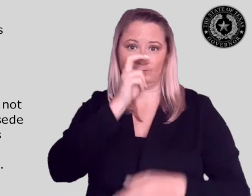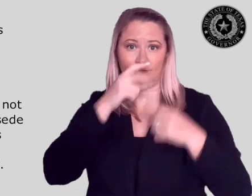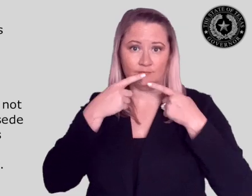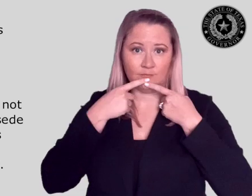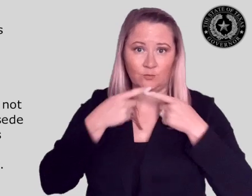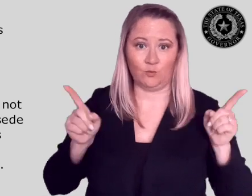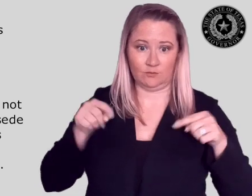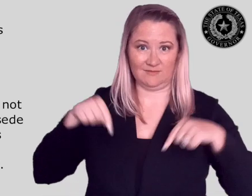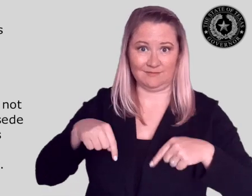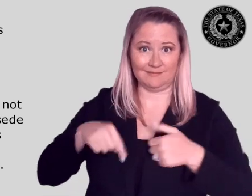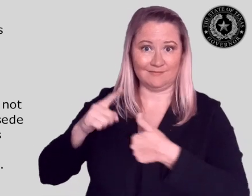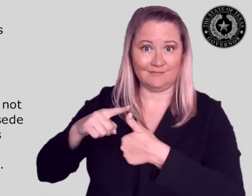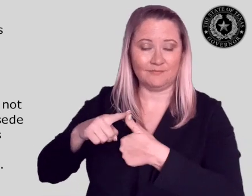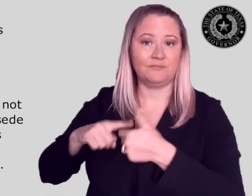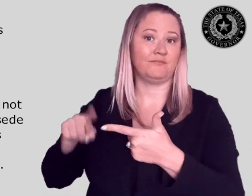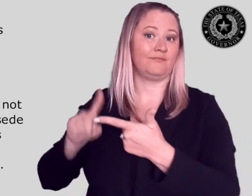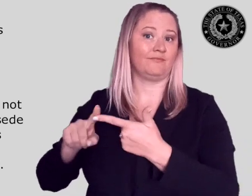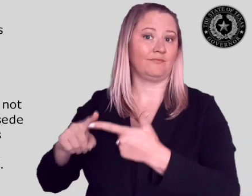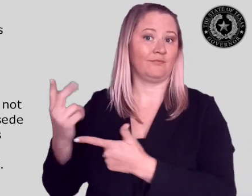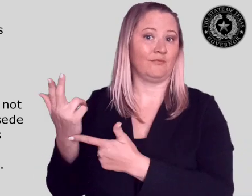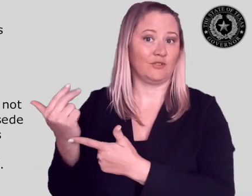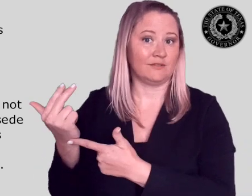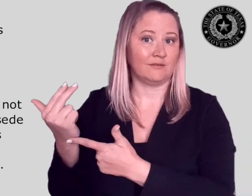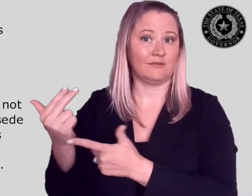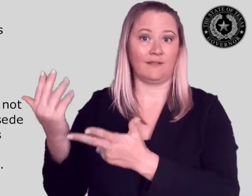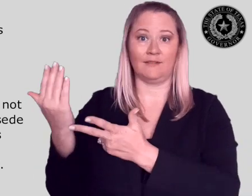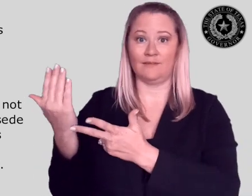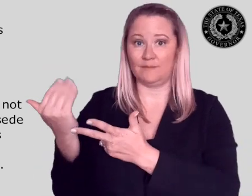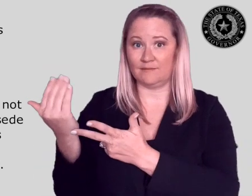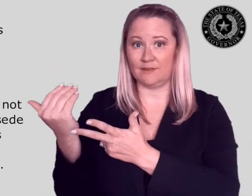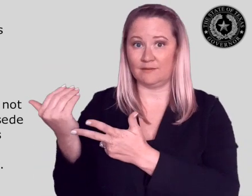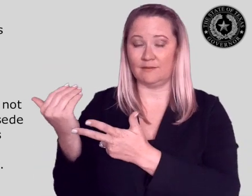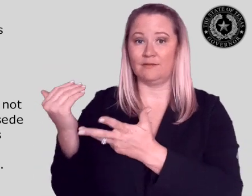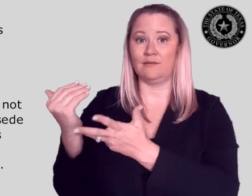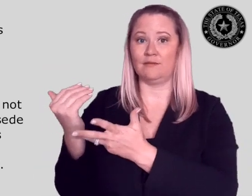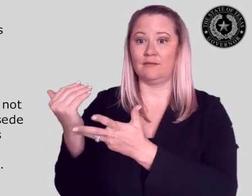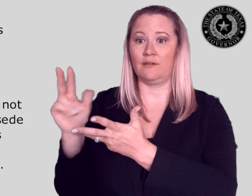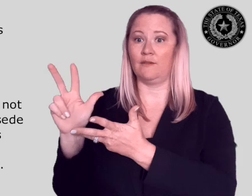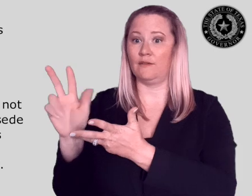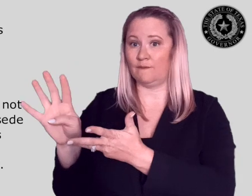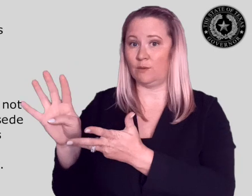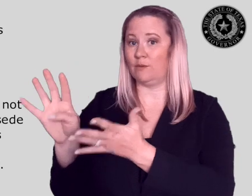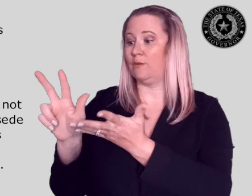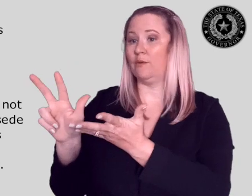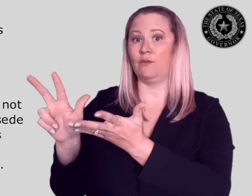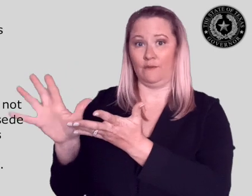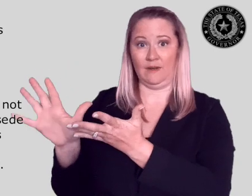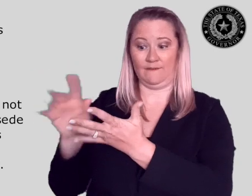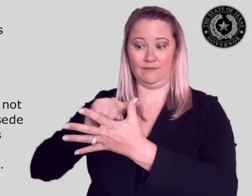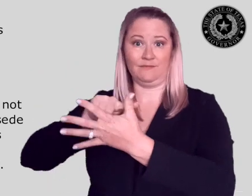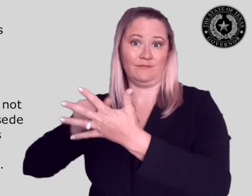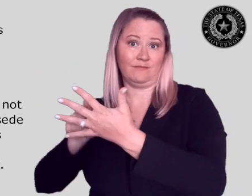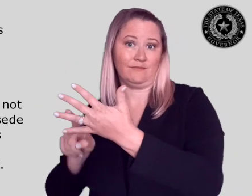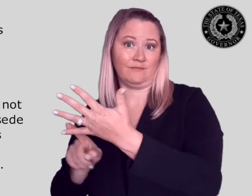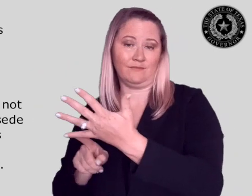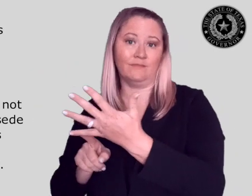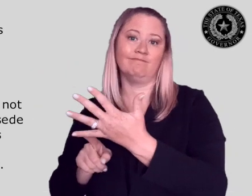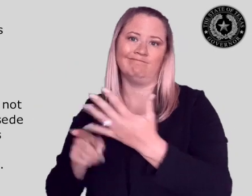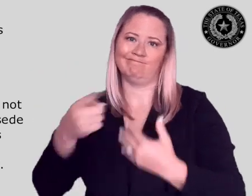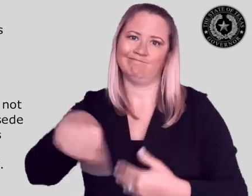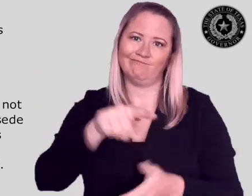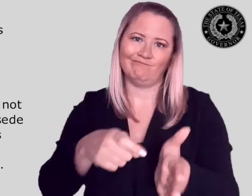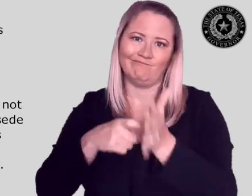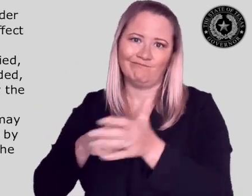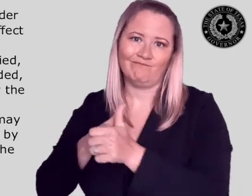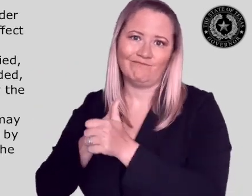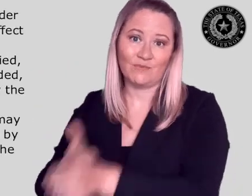This executive order shall remain in effect and in full force unless it is modified, amended, rescinded, or superseded by the